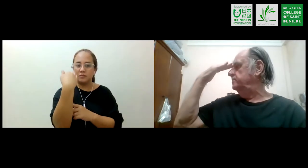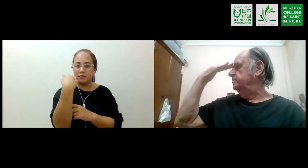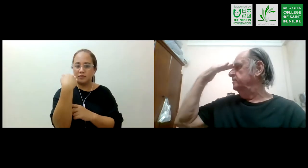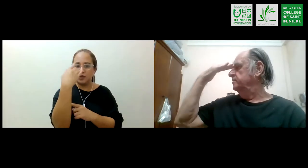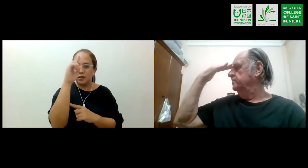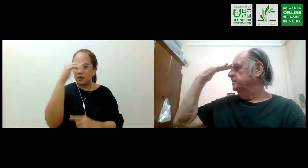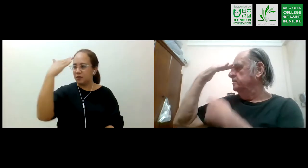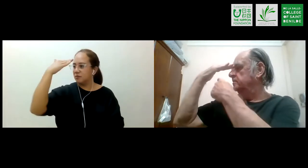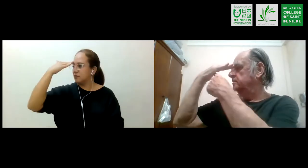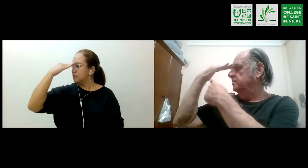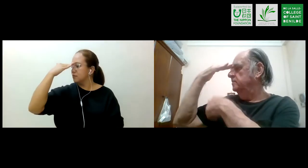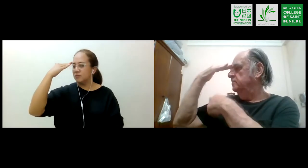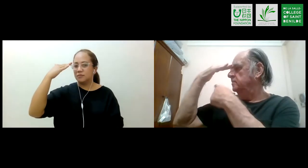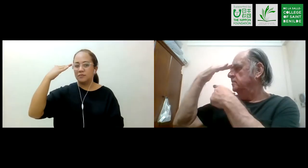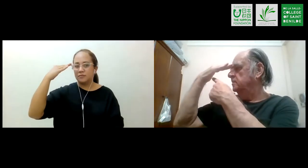this.